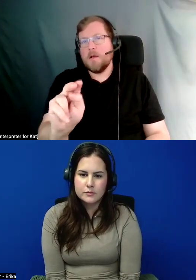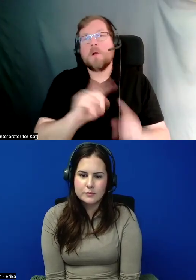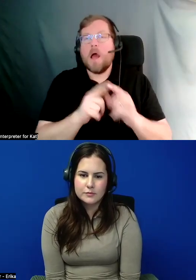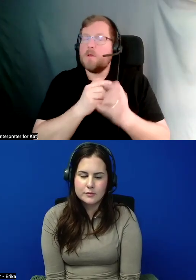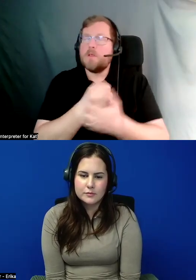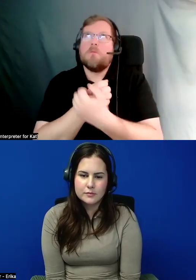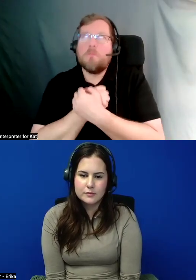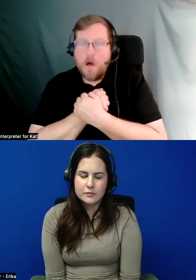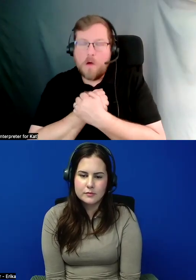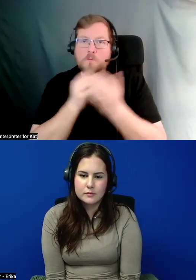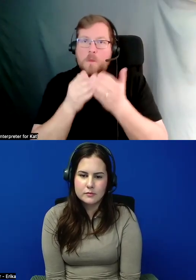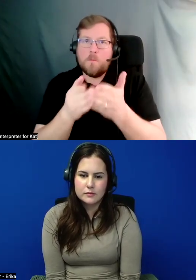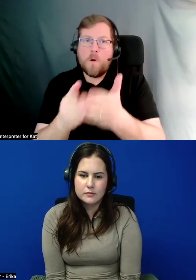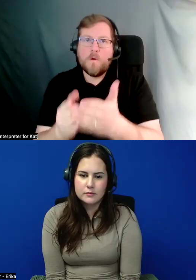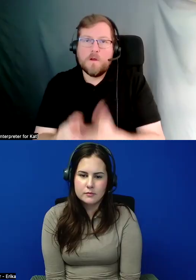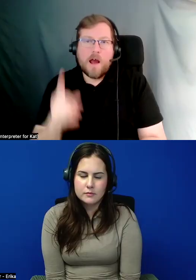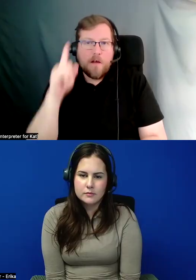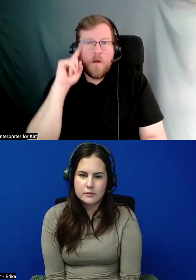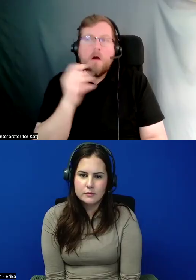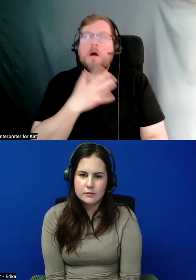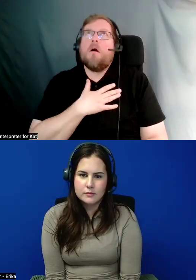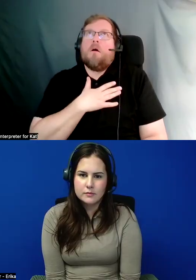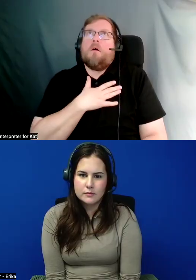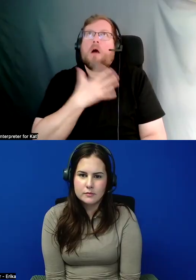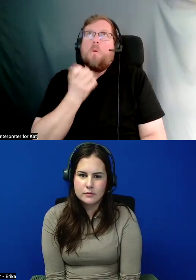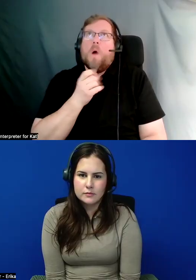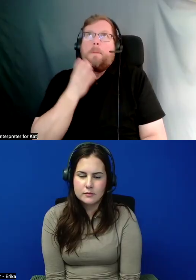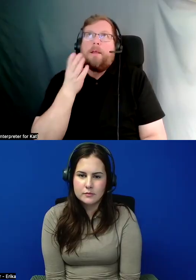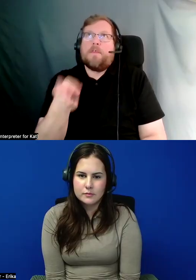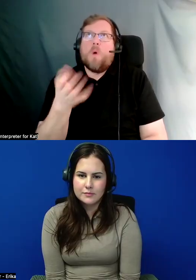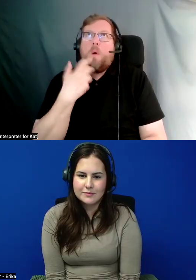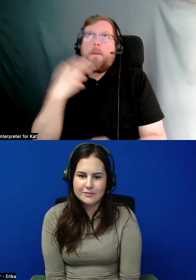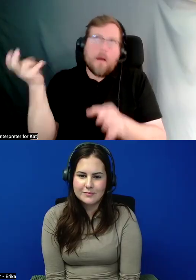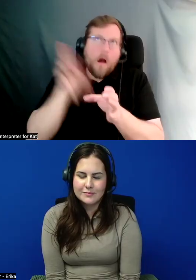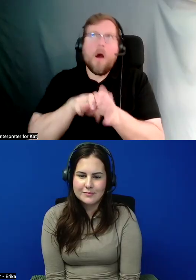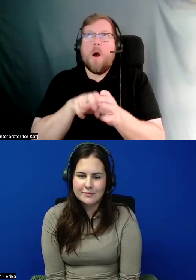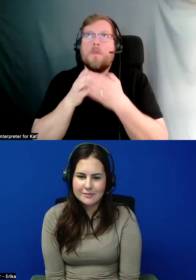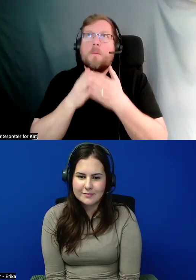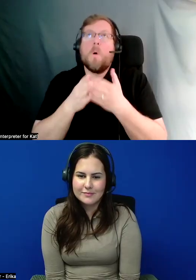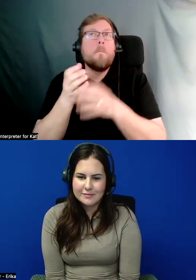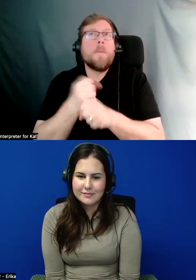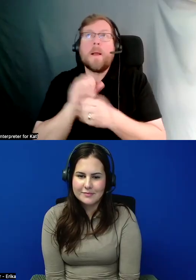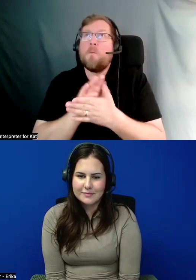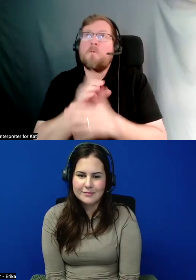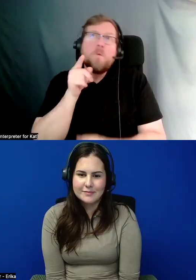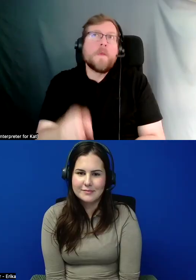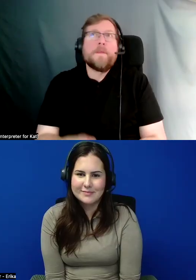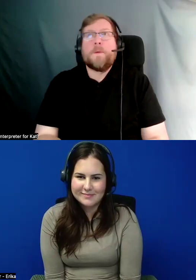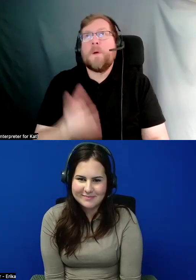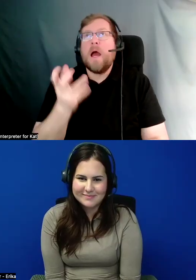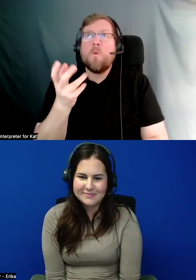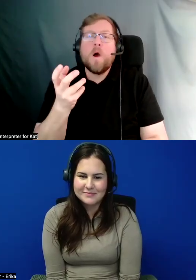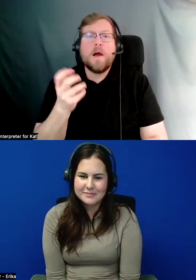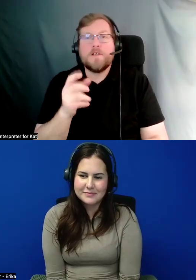boat. I was just like, oh my God, I want to be there. I want to be on that boat, making the movie, just